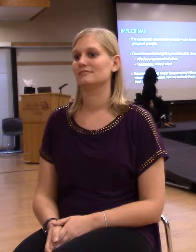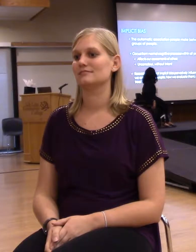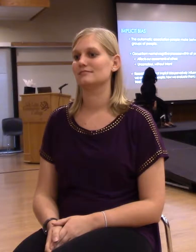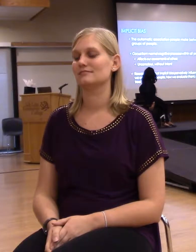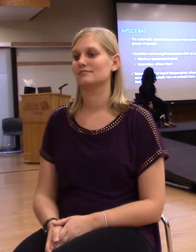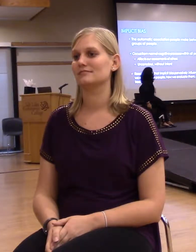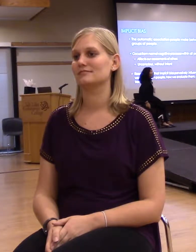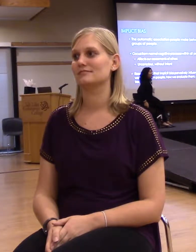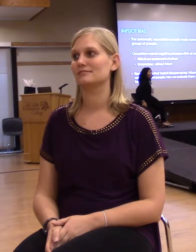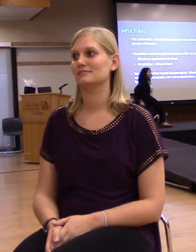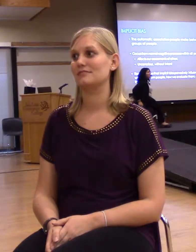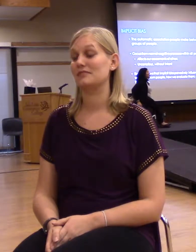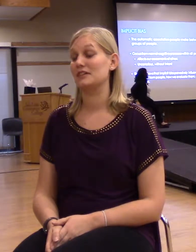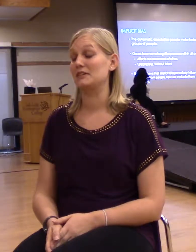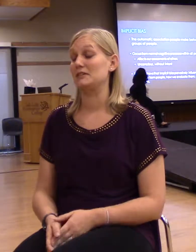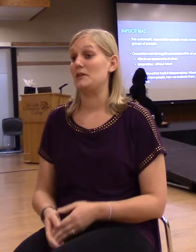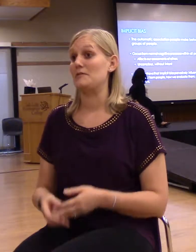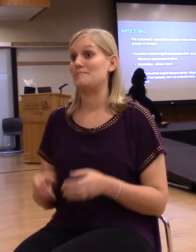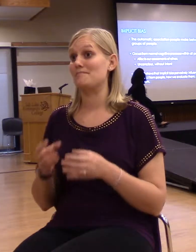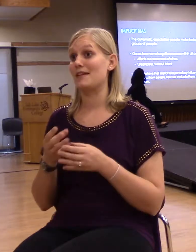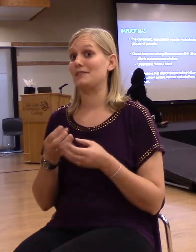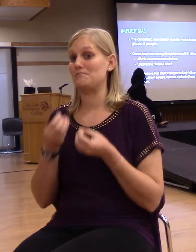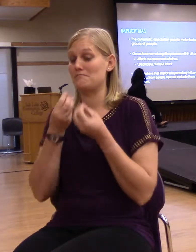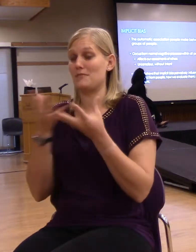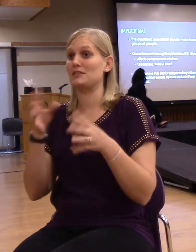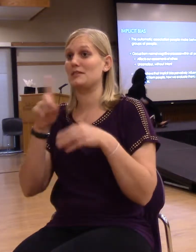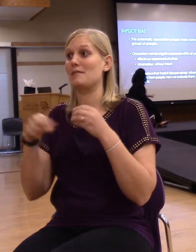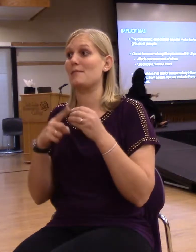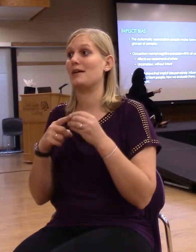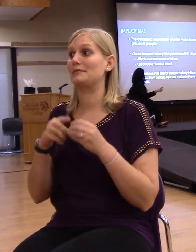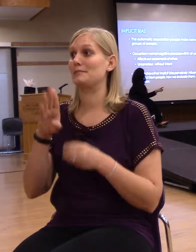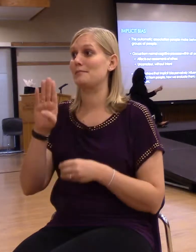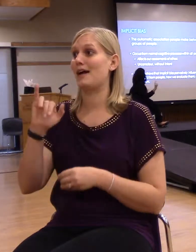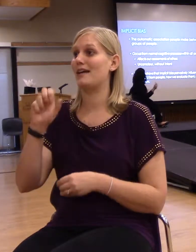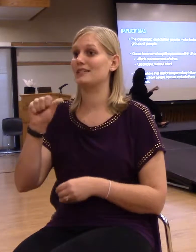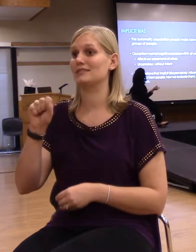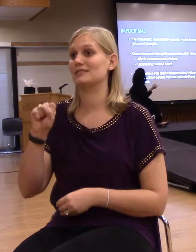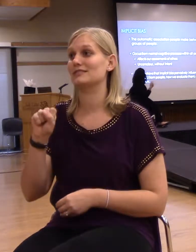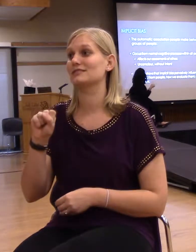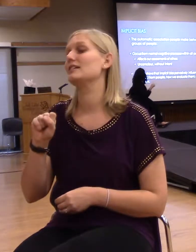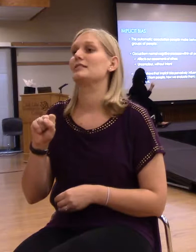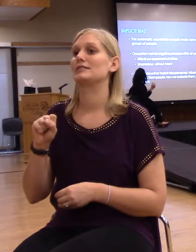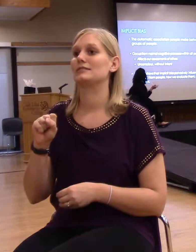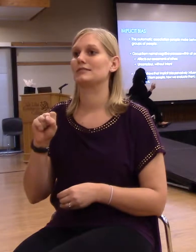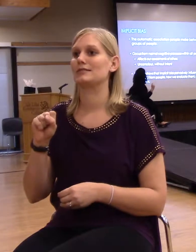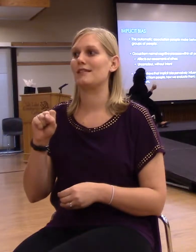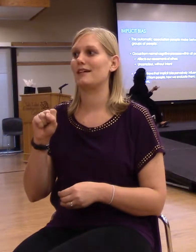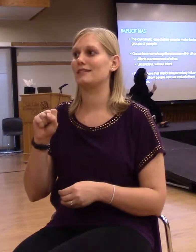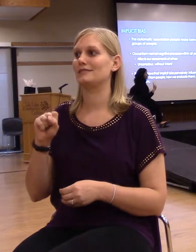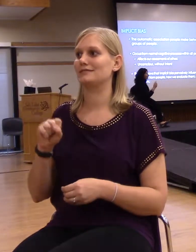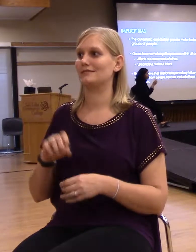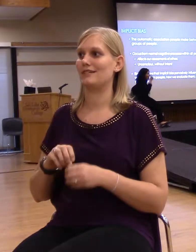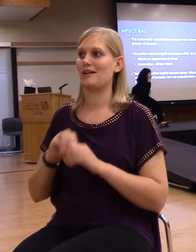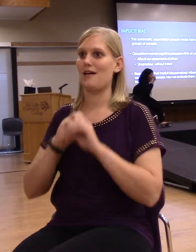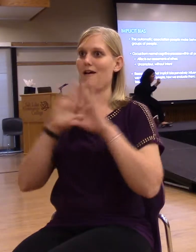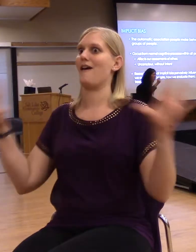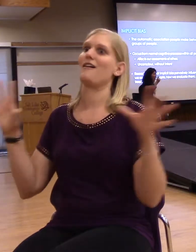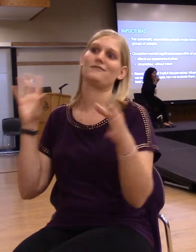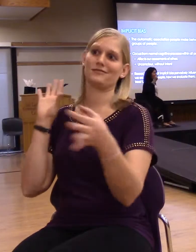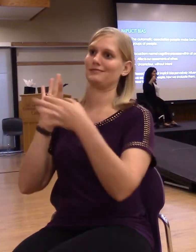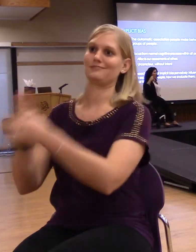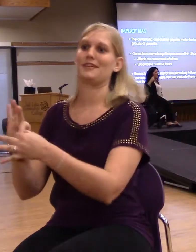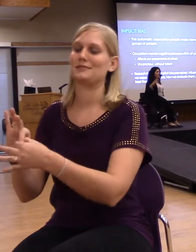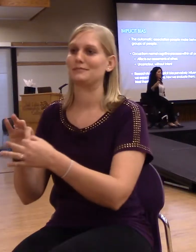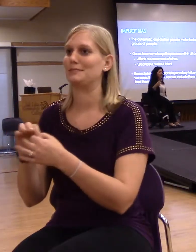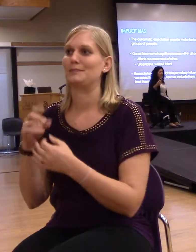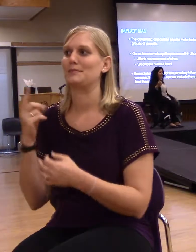So some information about implicit bias. It's the automatic association people make between groups of people. So again,